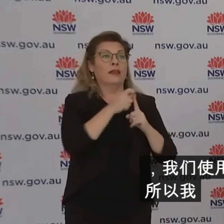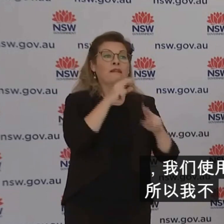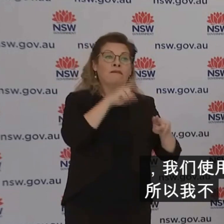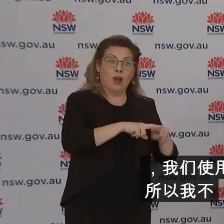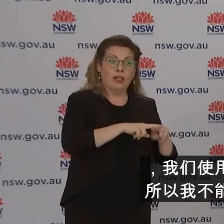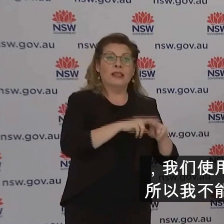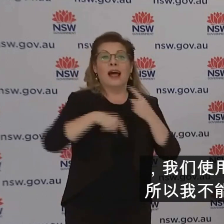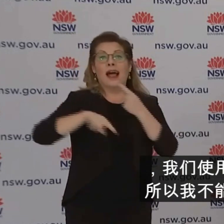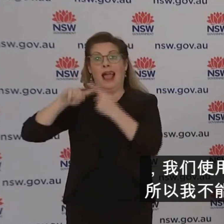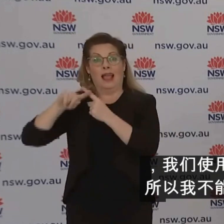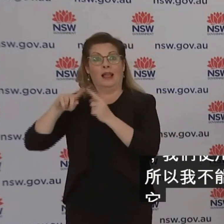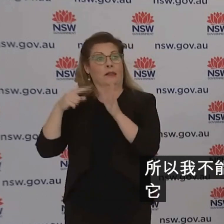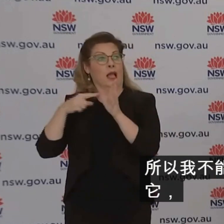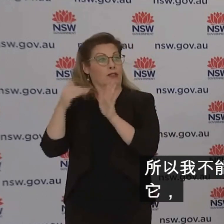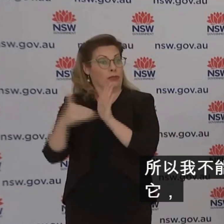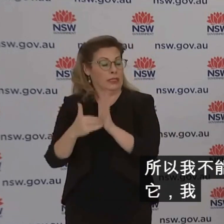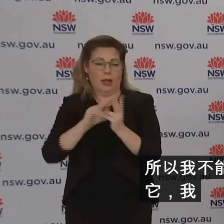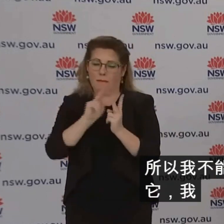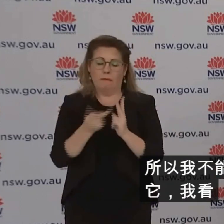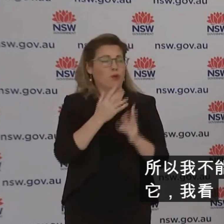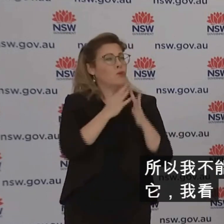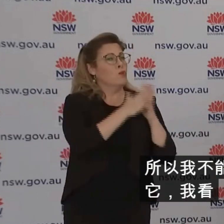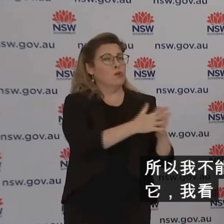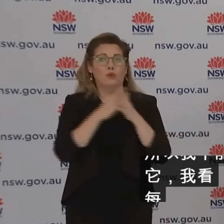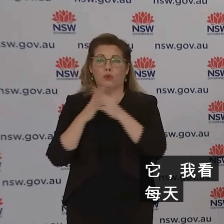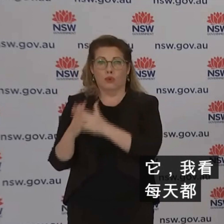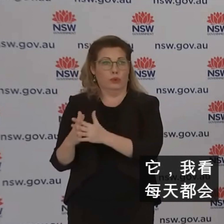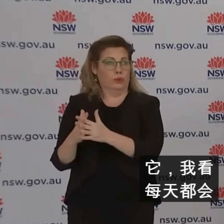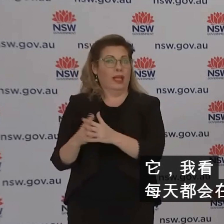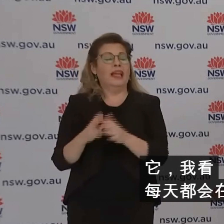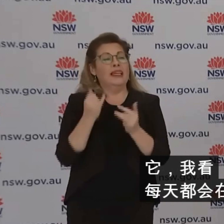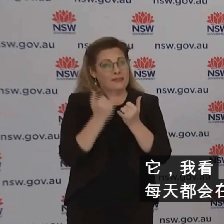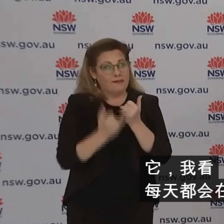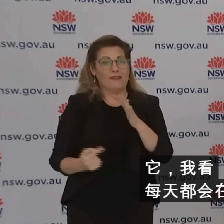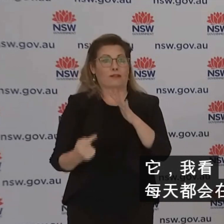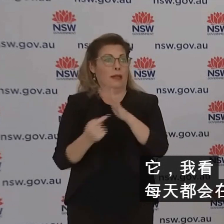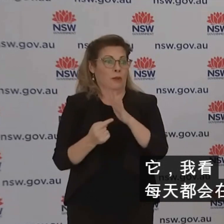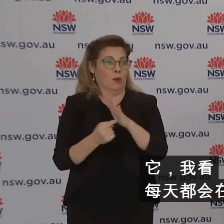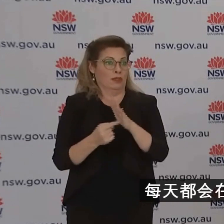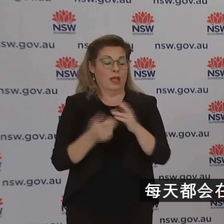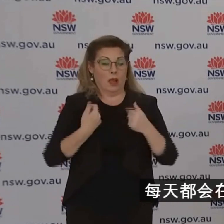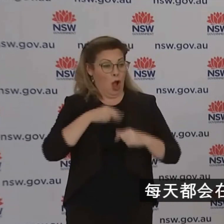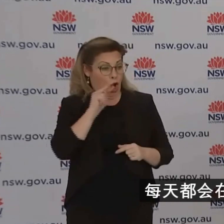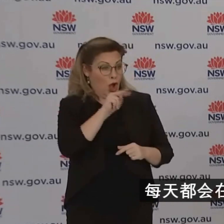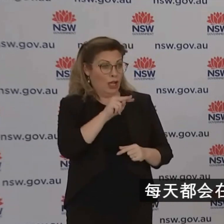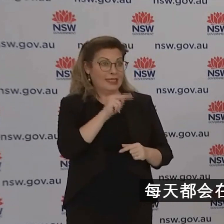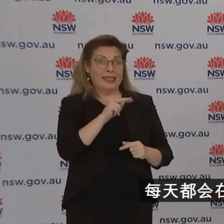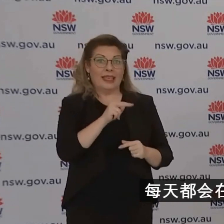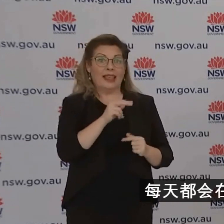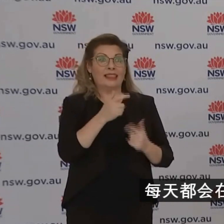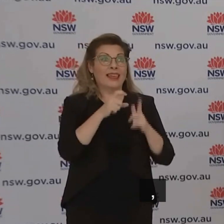have available. So I can't stress it enough. I look at that immunisation data every day that gets updated on the Commonwealth